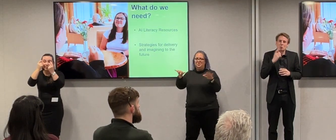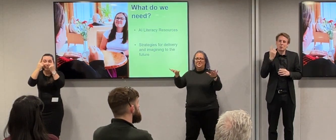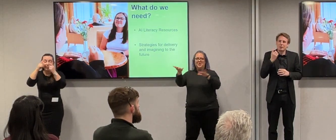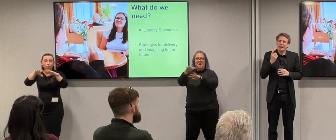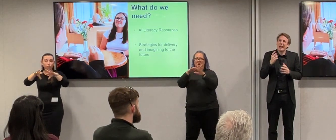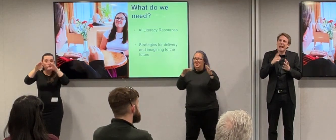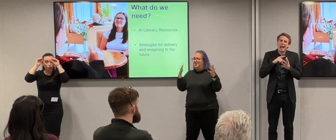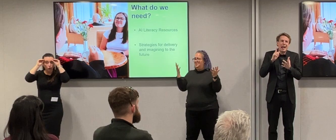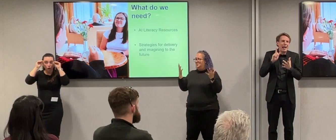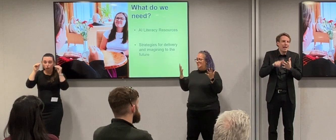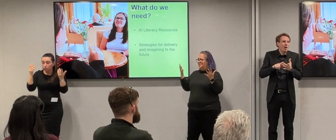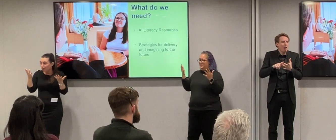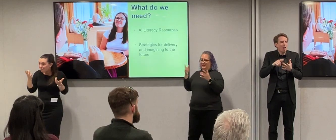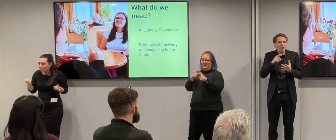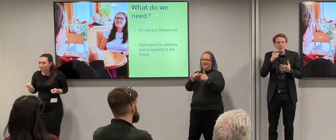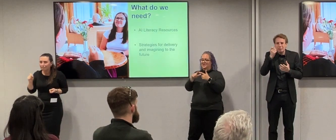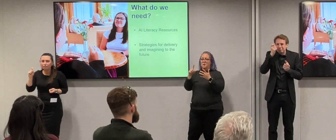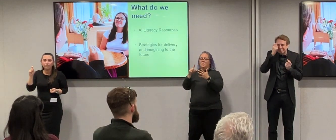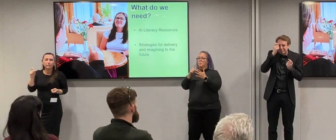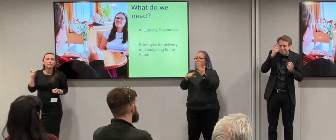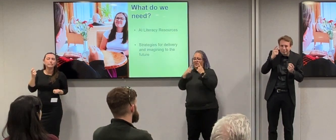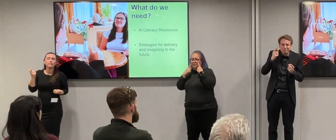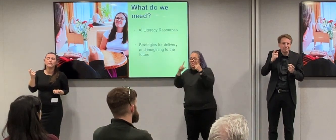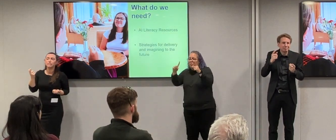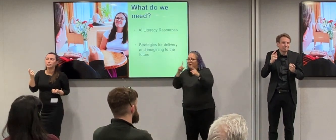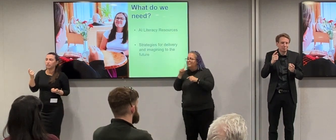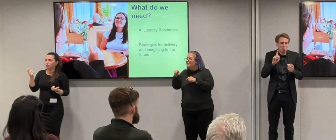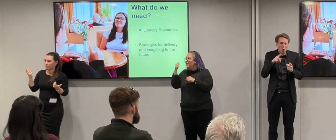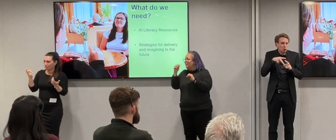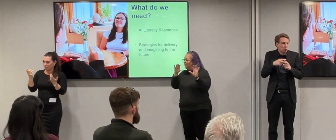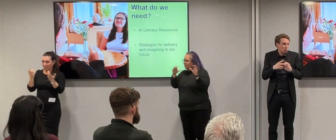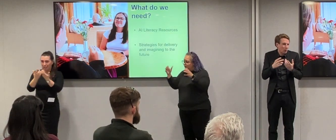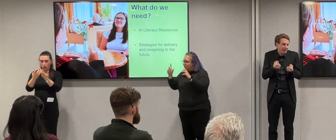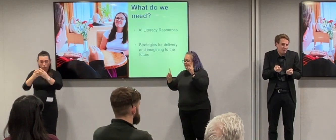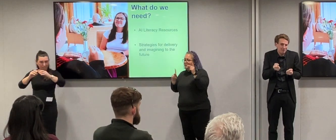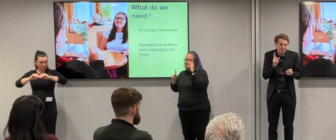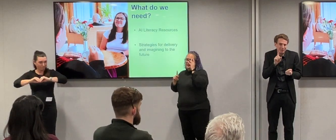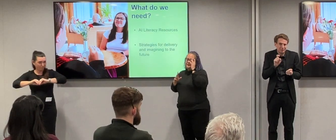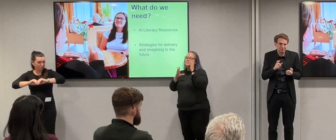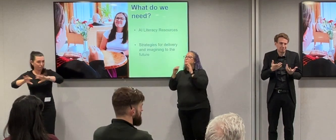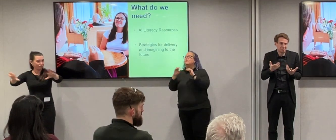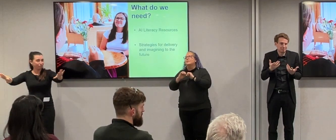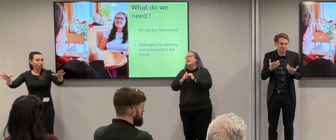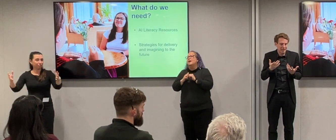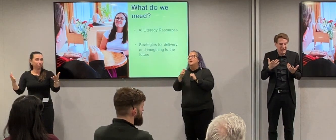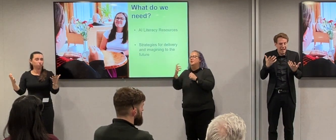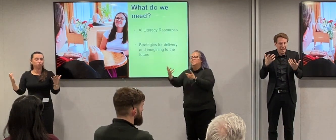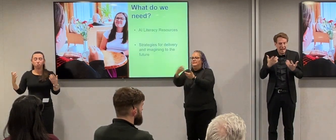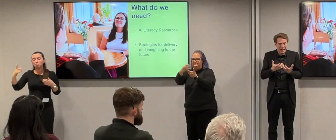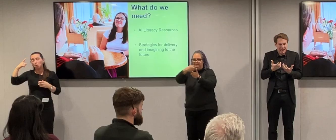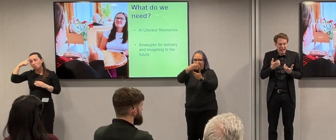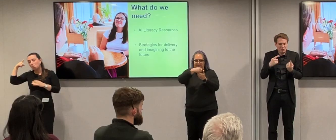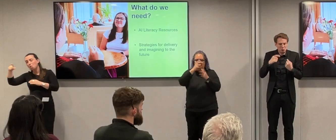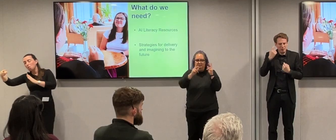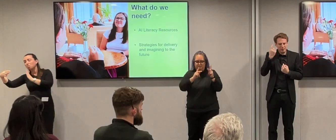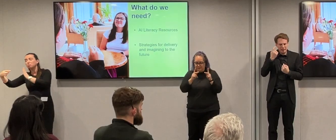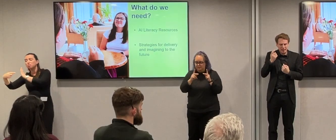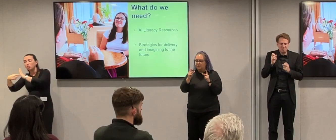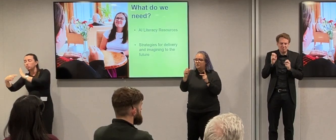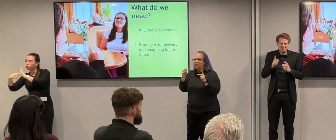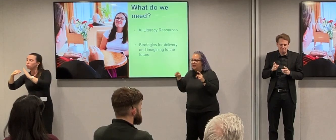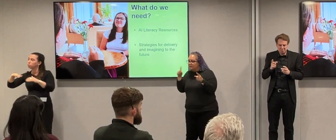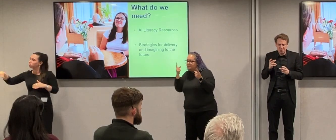other groups of people, and how do we get people involved in thinking not just about the technology that's out there right